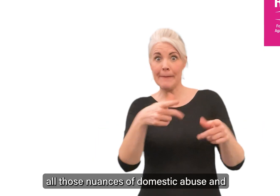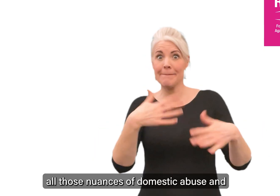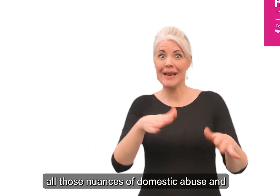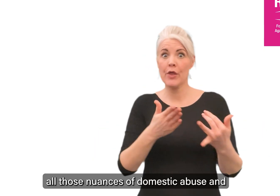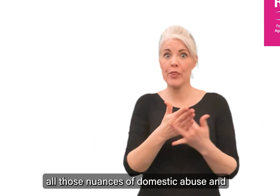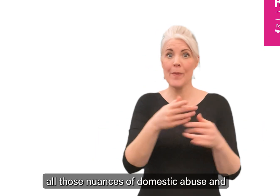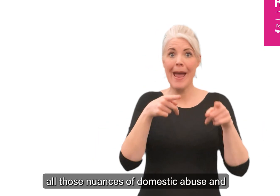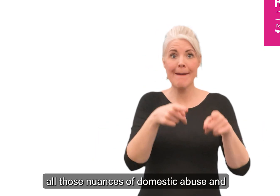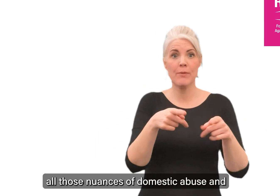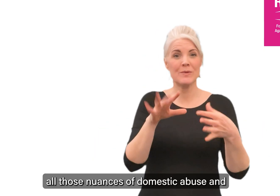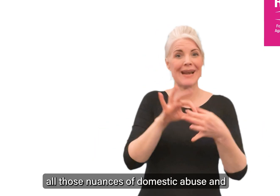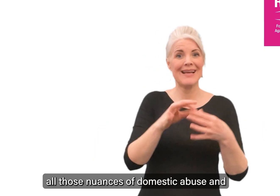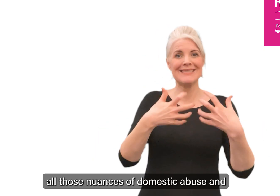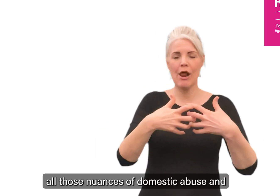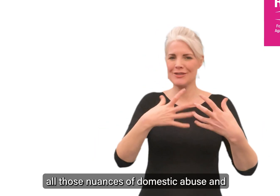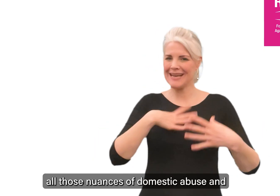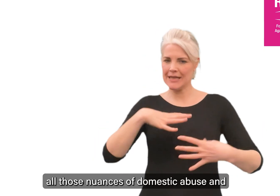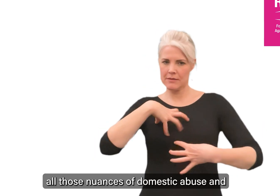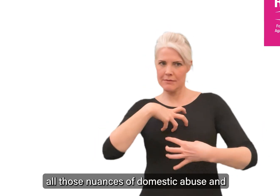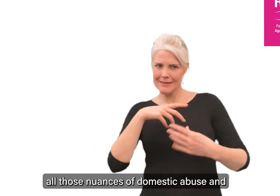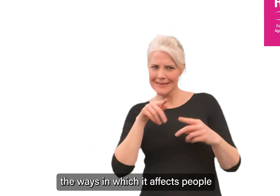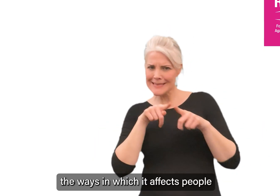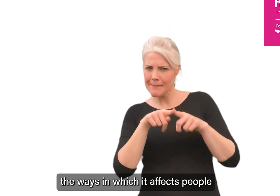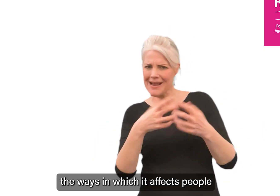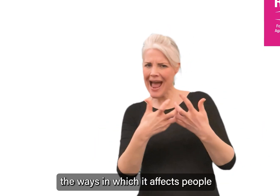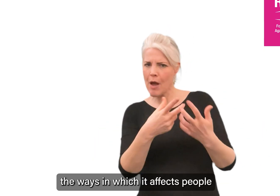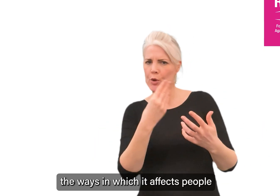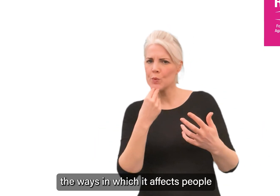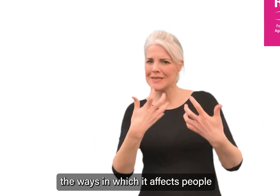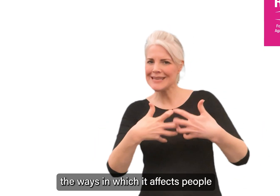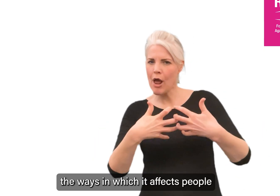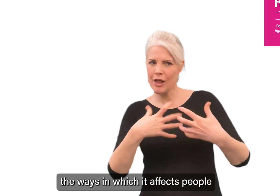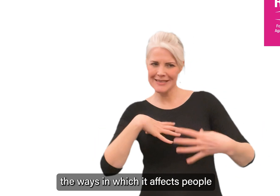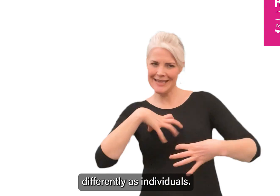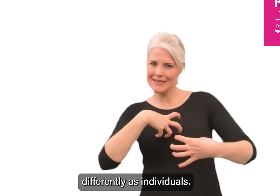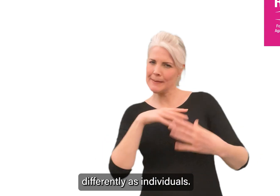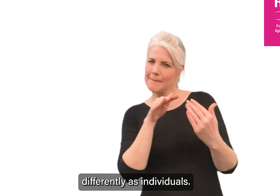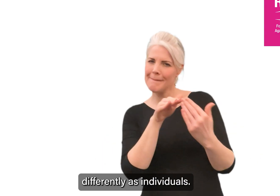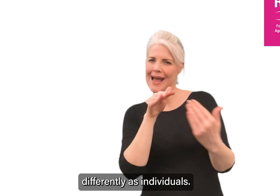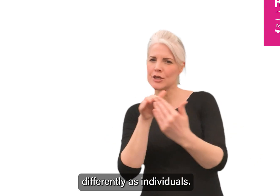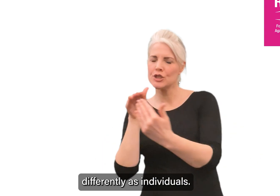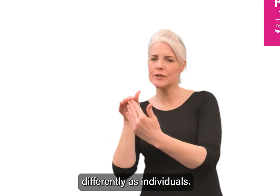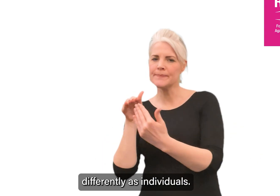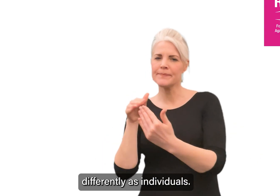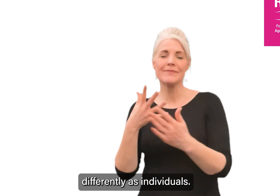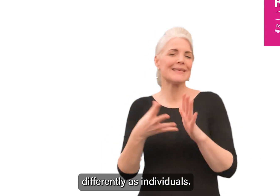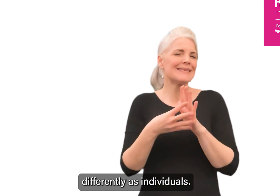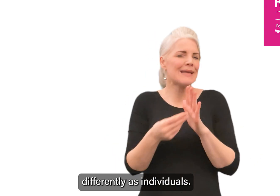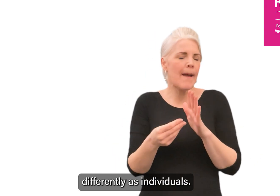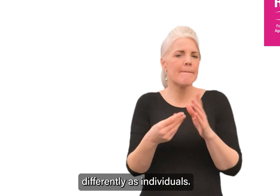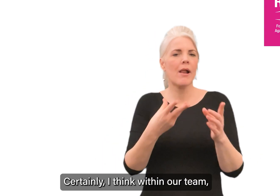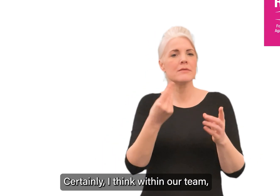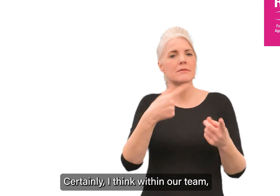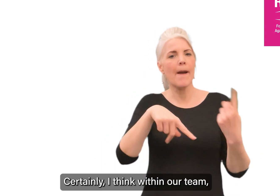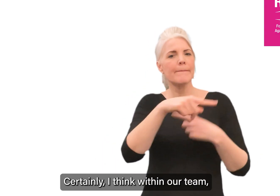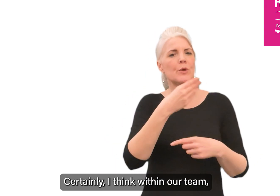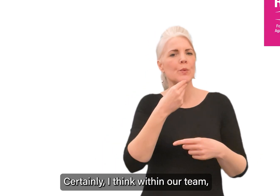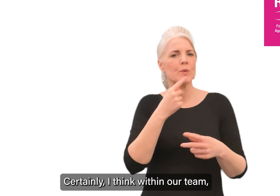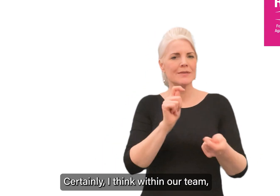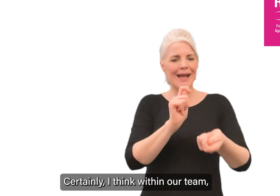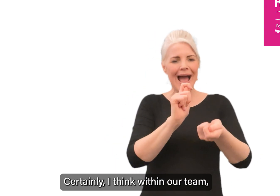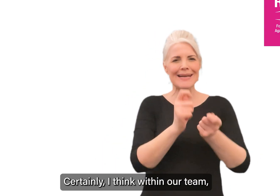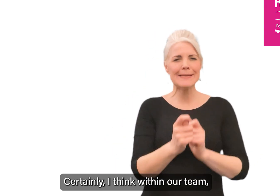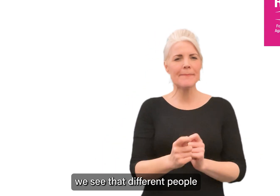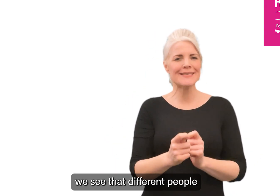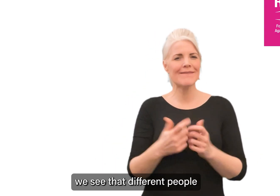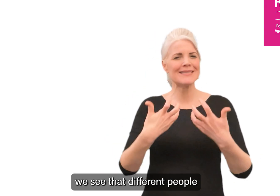understand all those nuances of domestic abuse and the ways in which it affects people differently as individuals. Certainly, I think